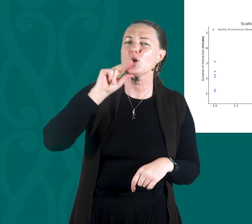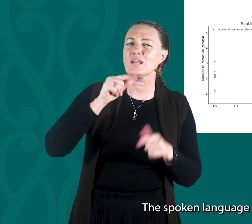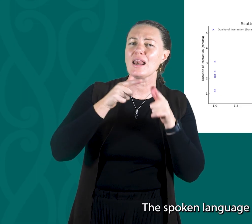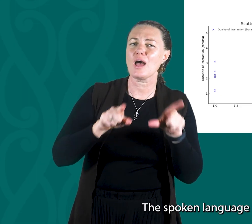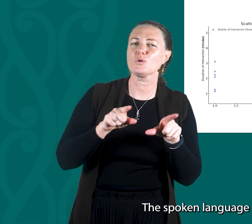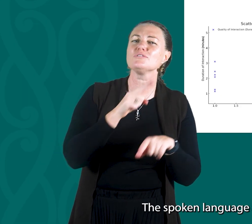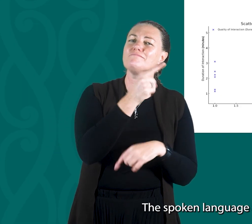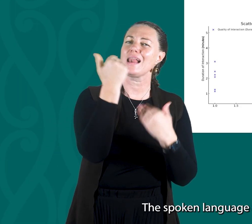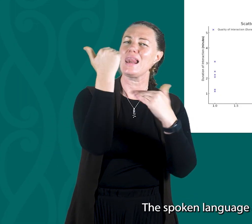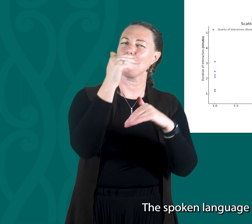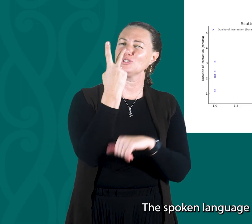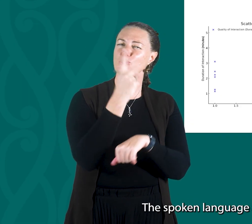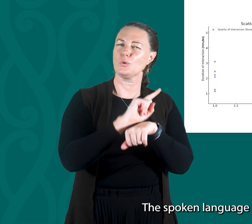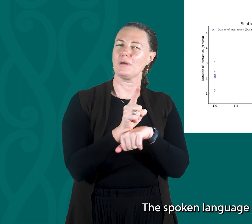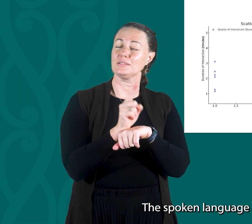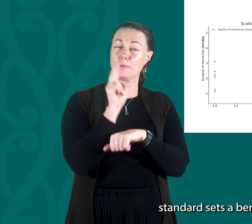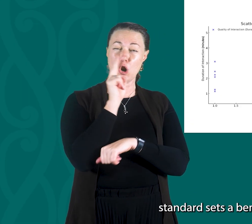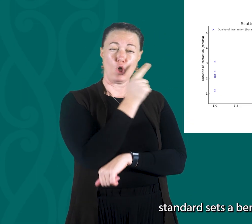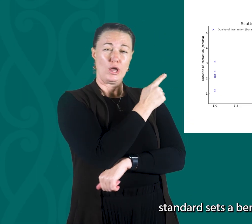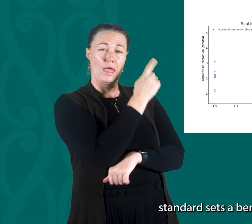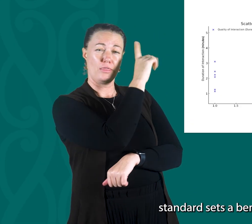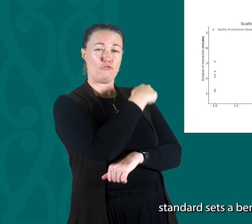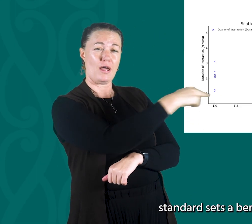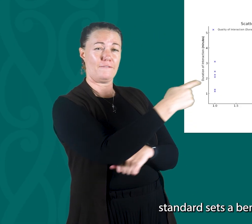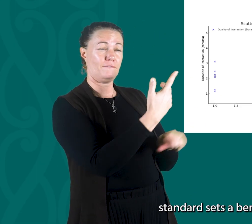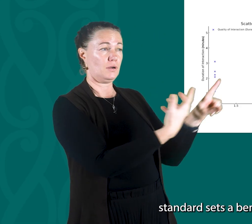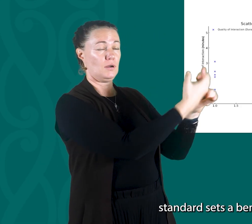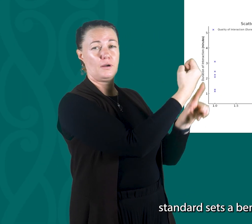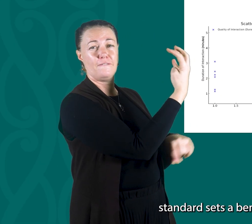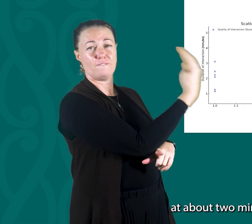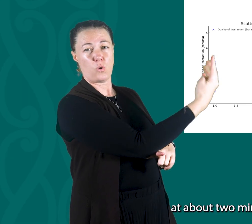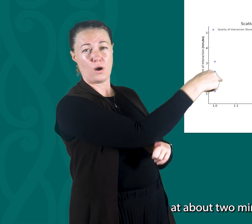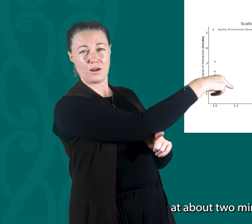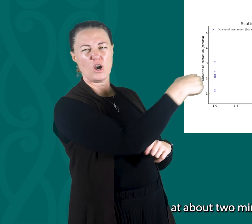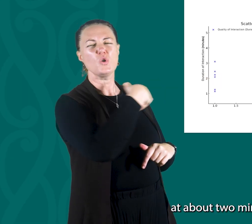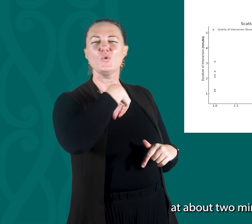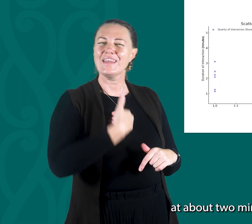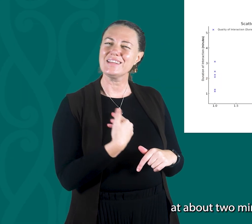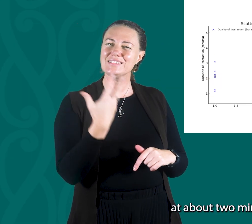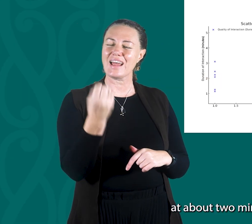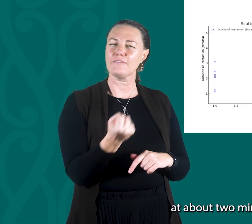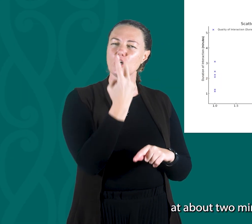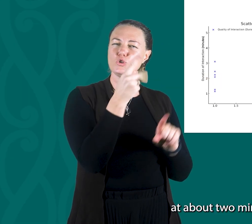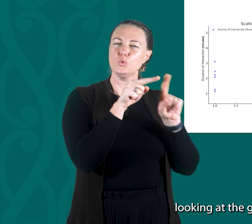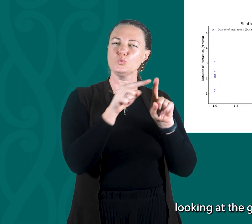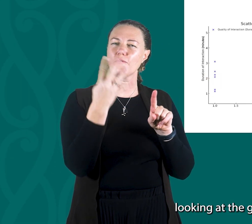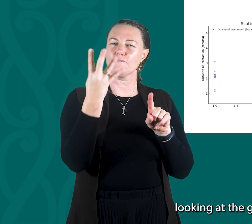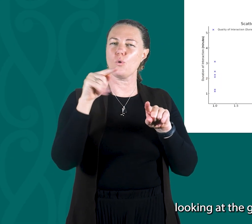The spoken language assessment standard sets a benchmark at about 2 minutes. Looking at the